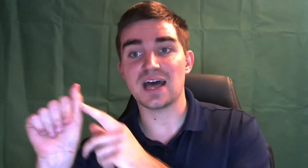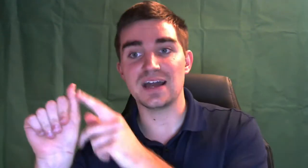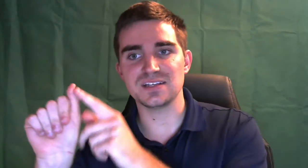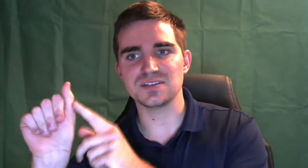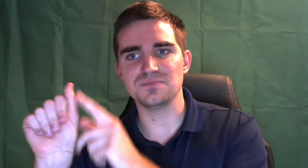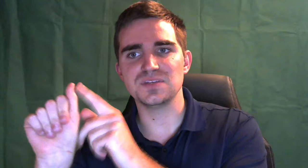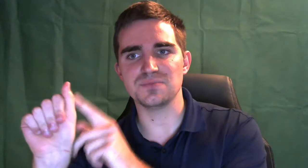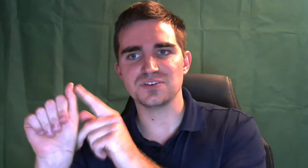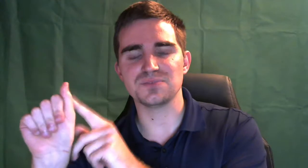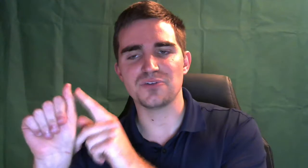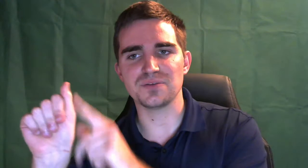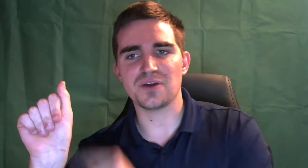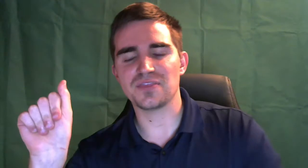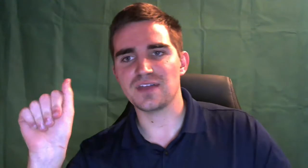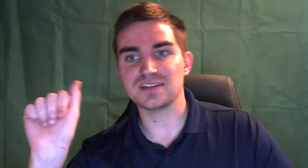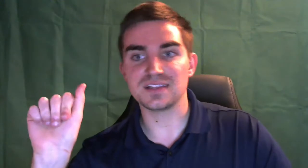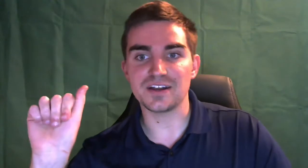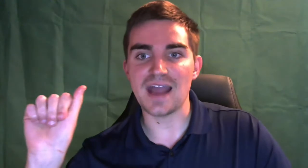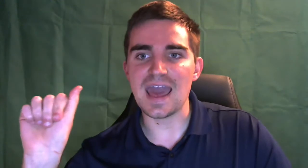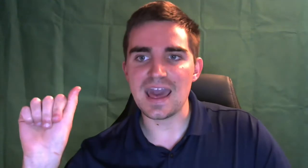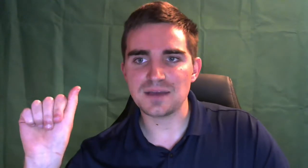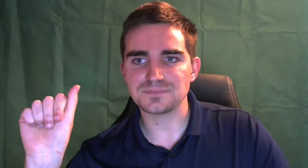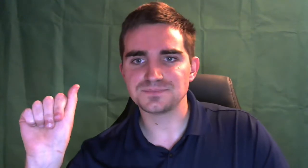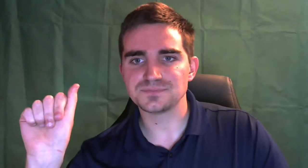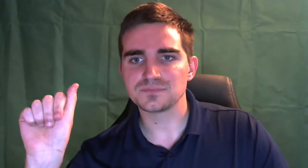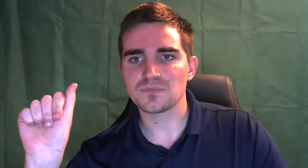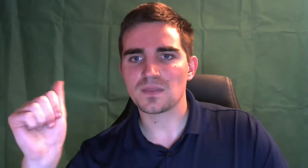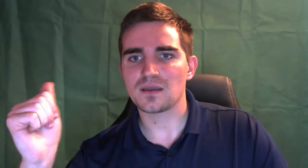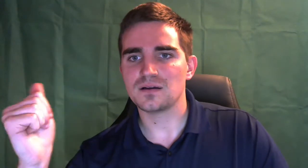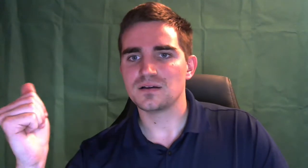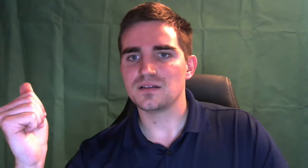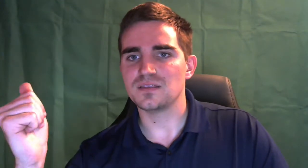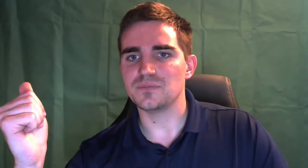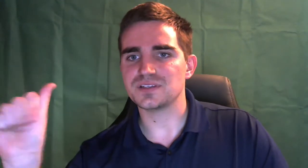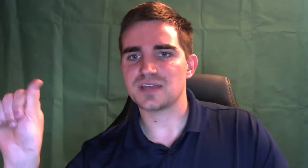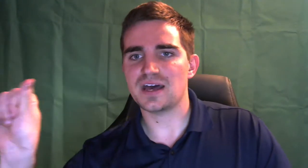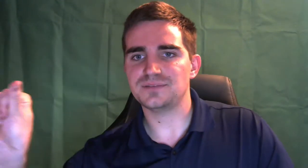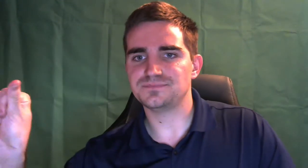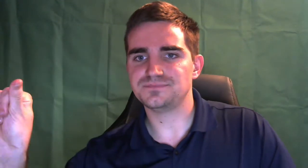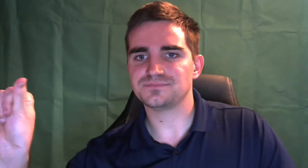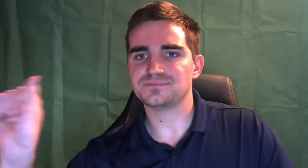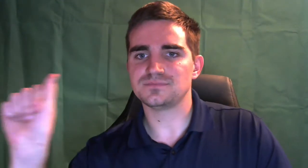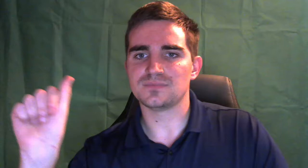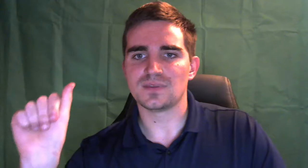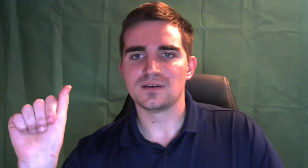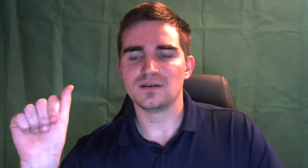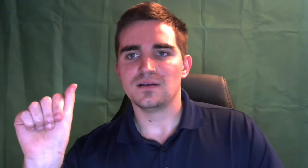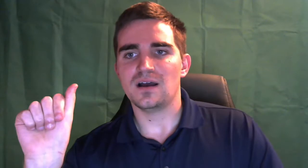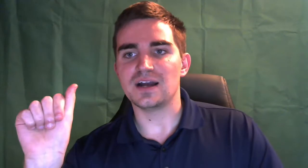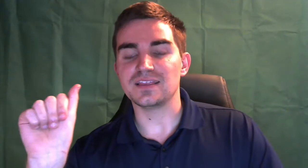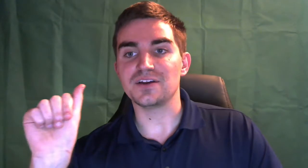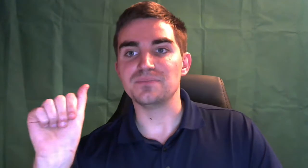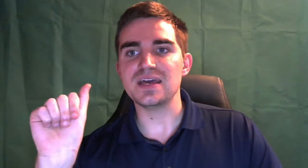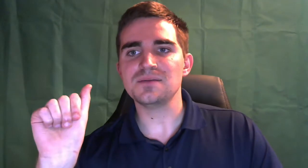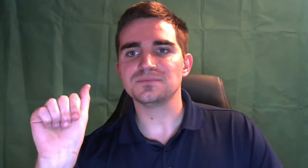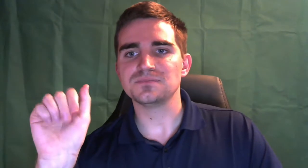is the most important one. That is the letter A. Thumb on the side. All right, letter B.